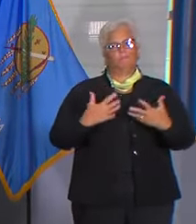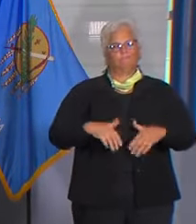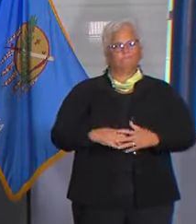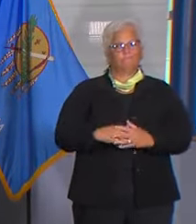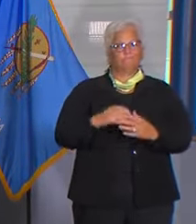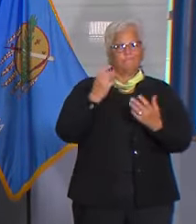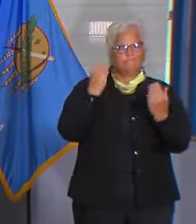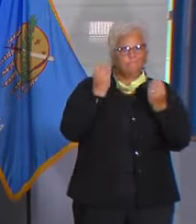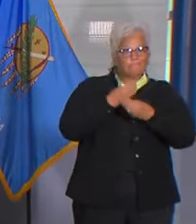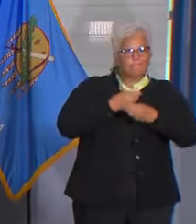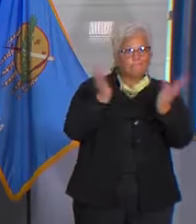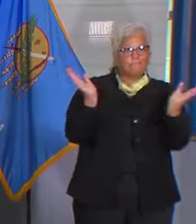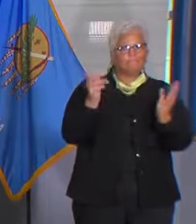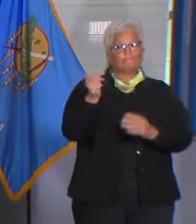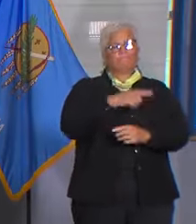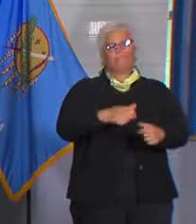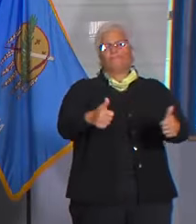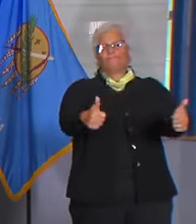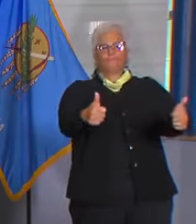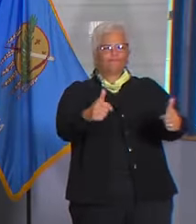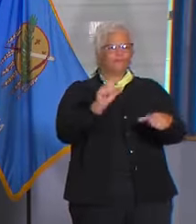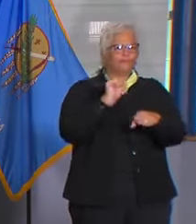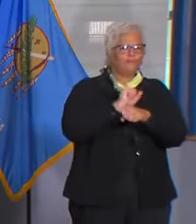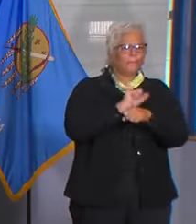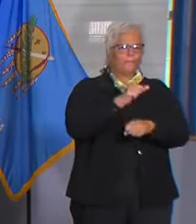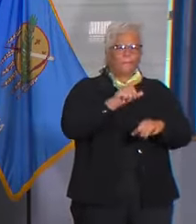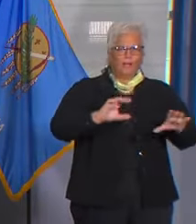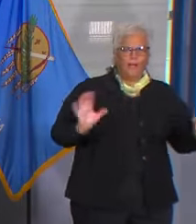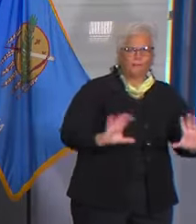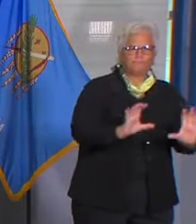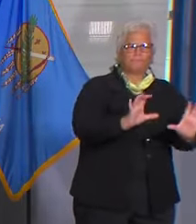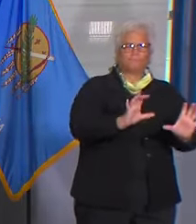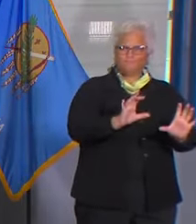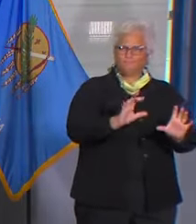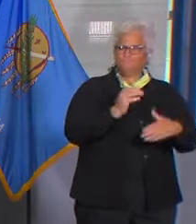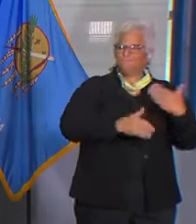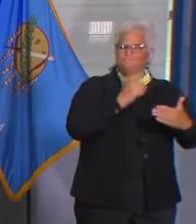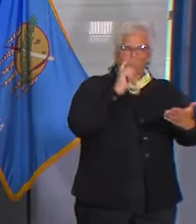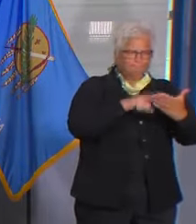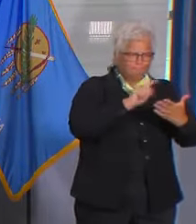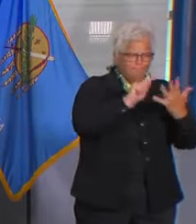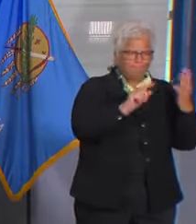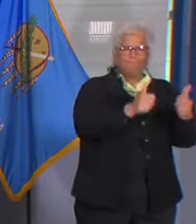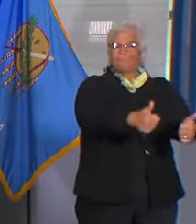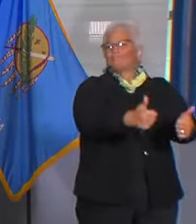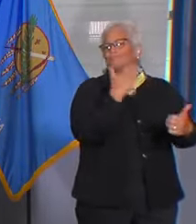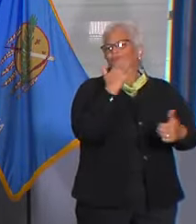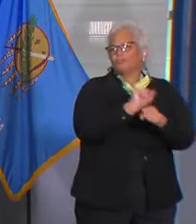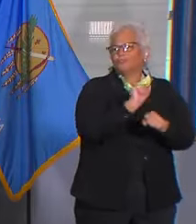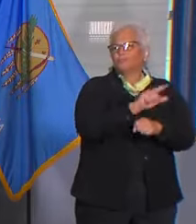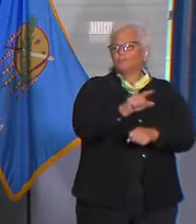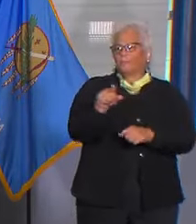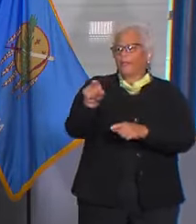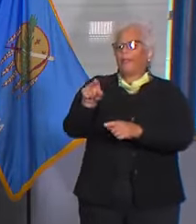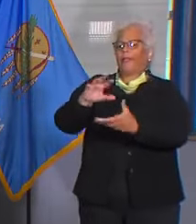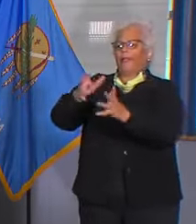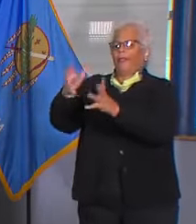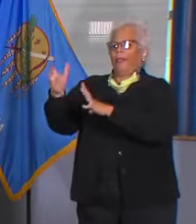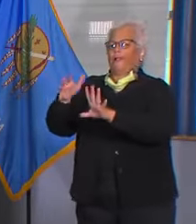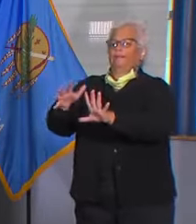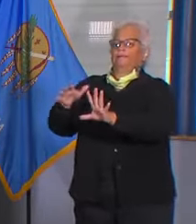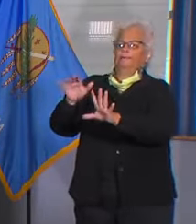It's important that we, instead of fighting each other, we need to fight this virus. And we need to stay together, come together, and continue